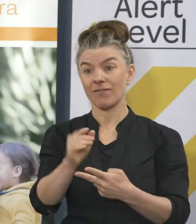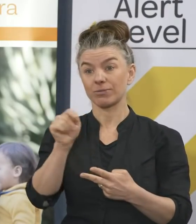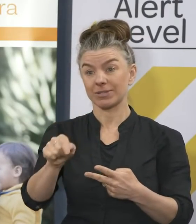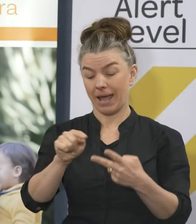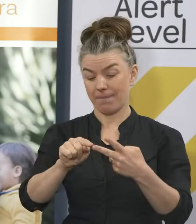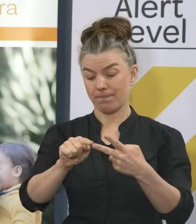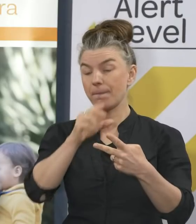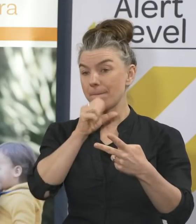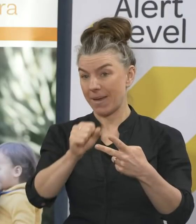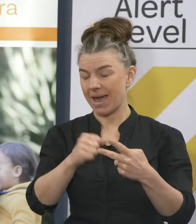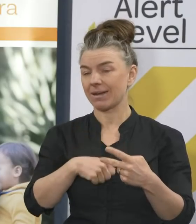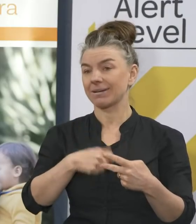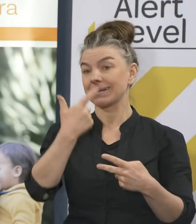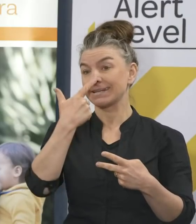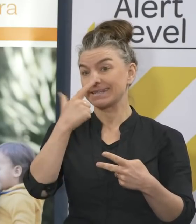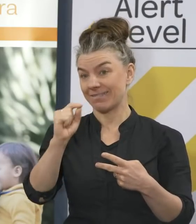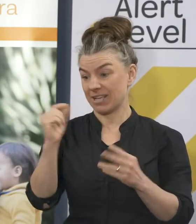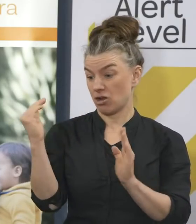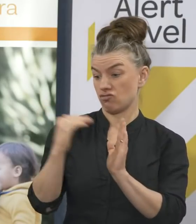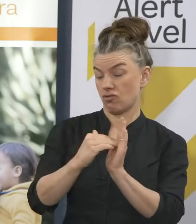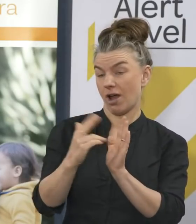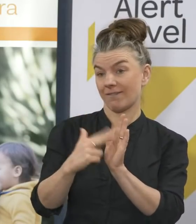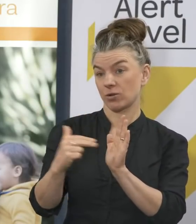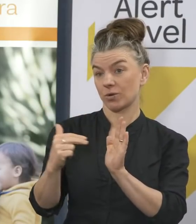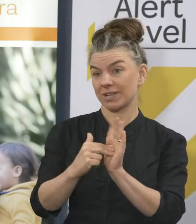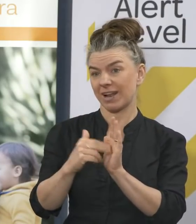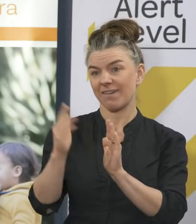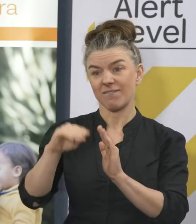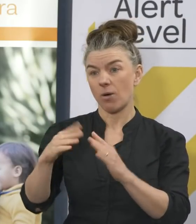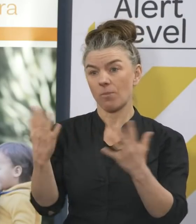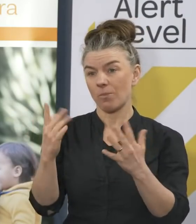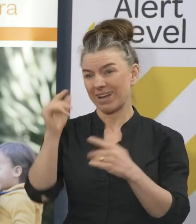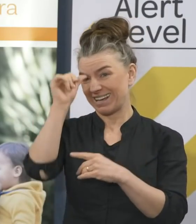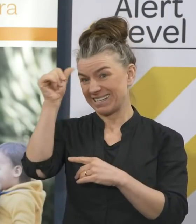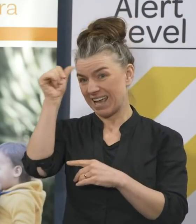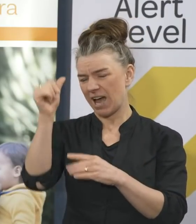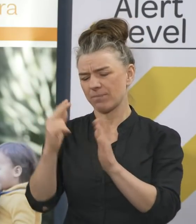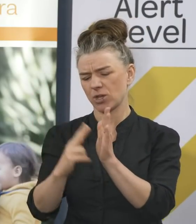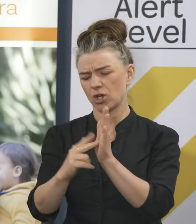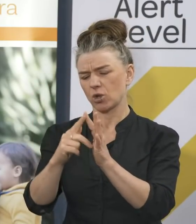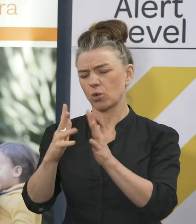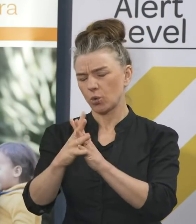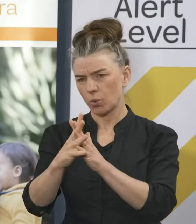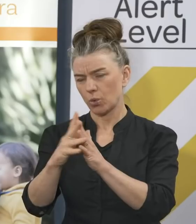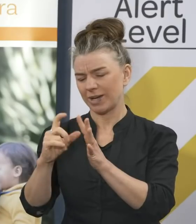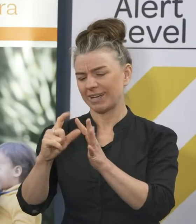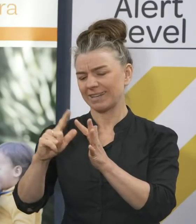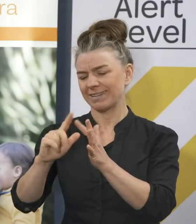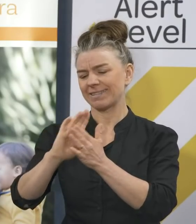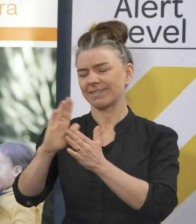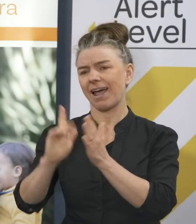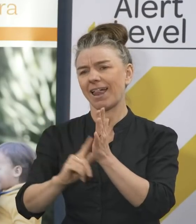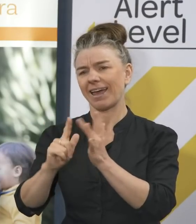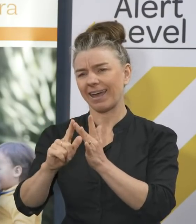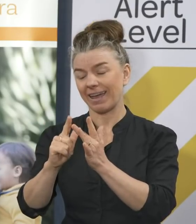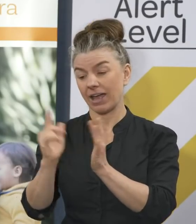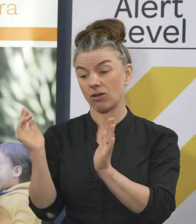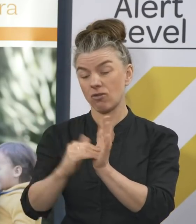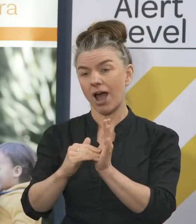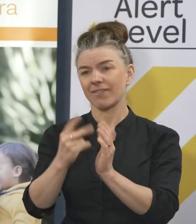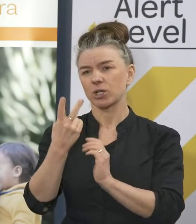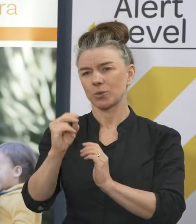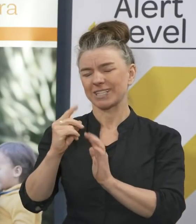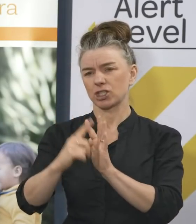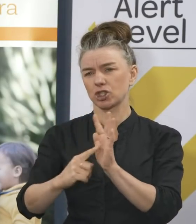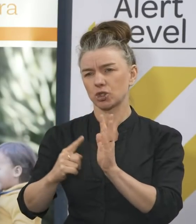his 70s who arrived in New Zealand from New Delhi, India on 20 June. He has been staying at